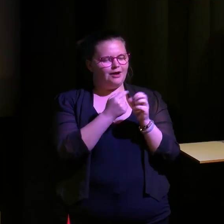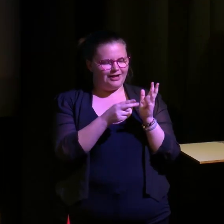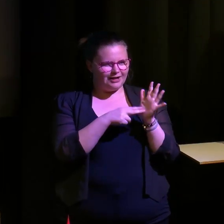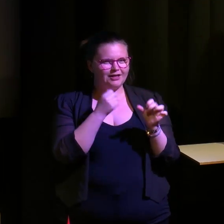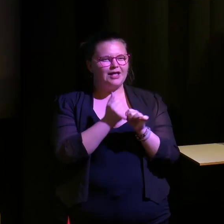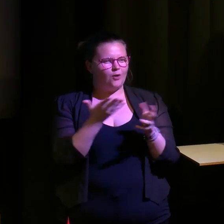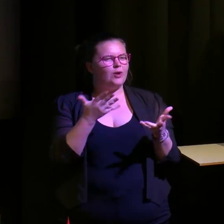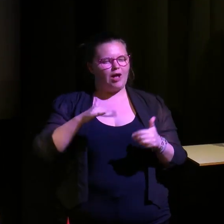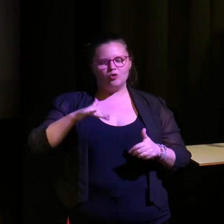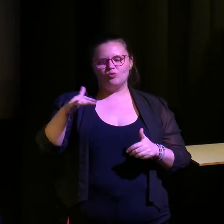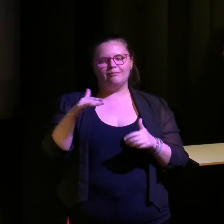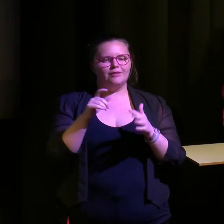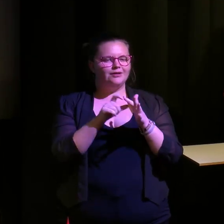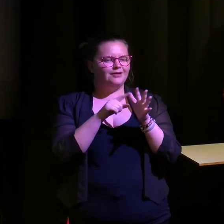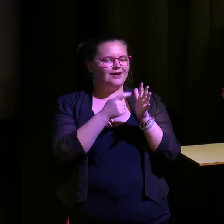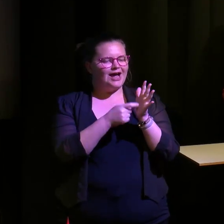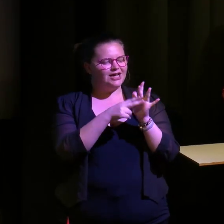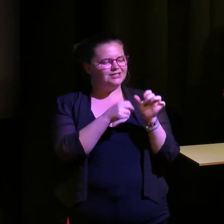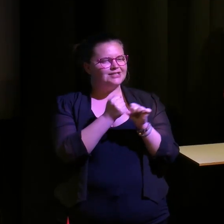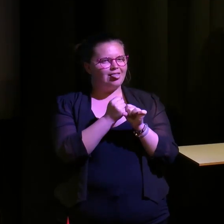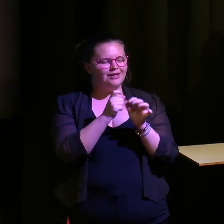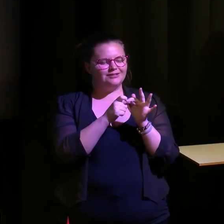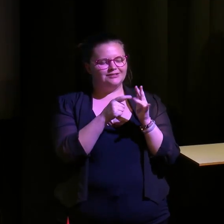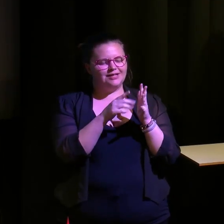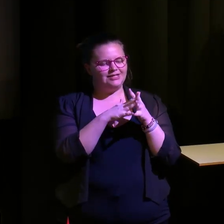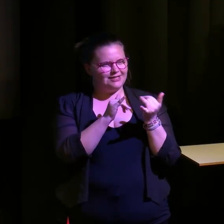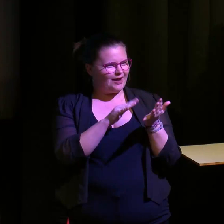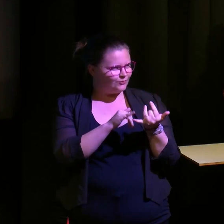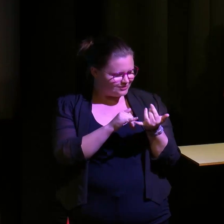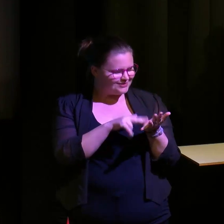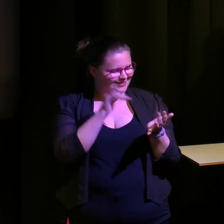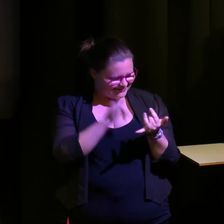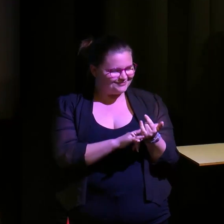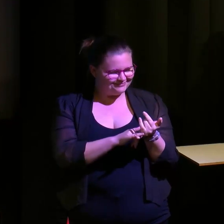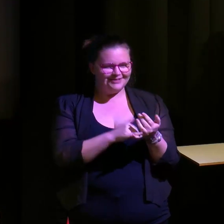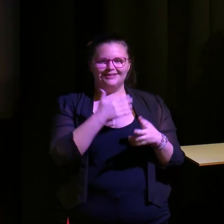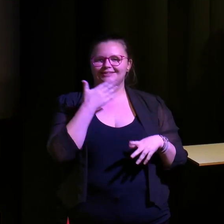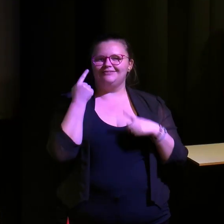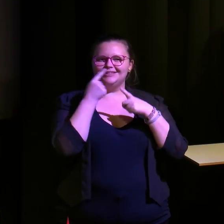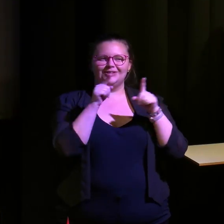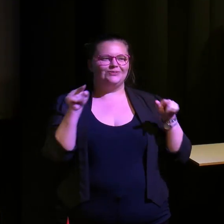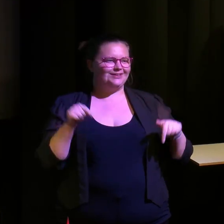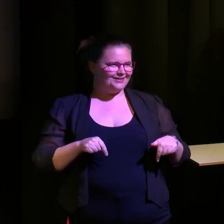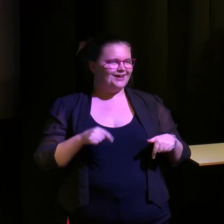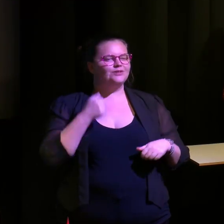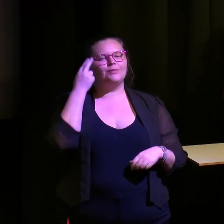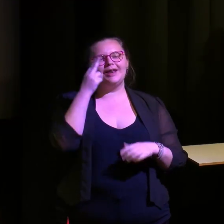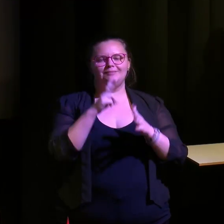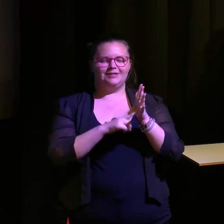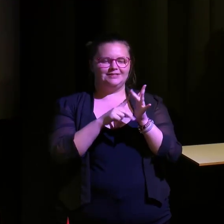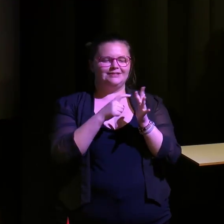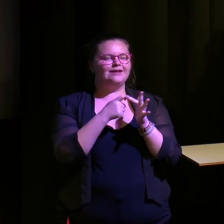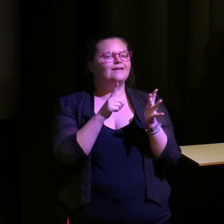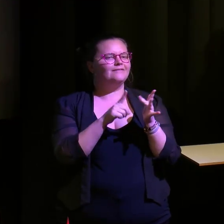that I grew up on, the Darling Downs. And good evening, it's fantastic to see you here this evening. My name's Vicky McDonald, and it's my great privilege